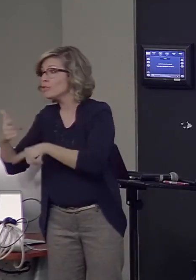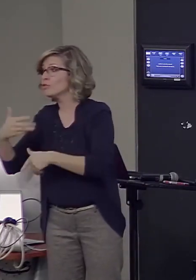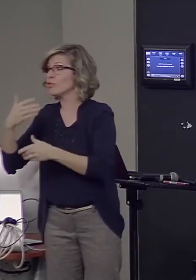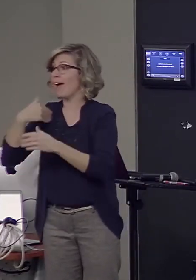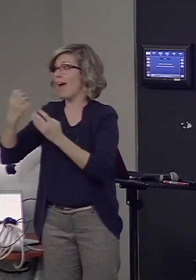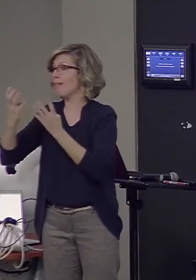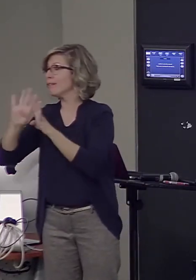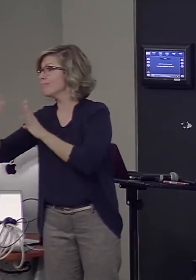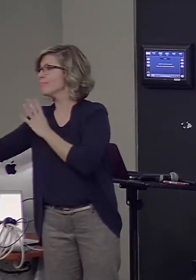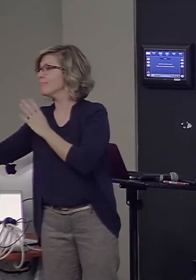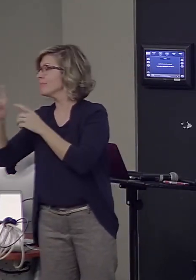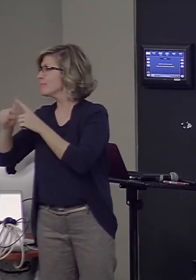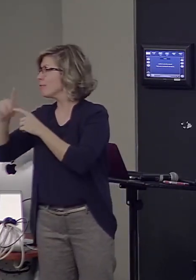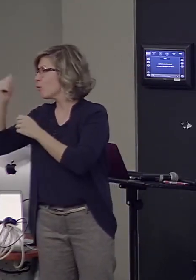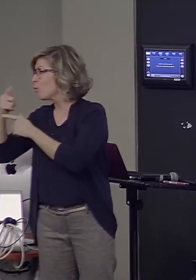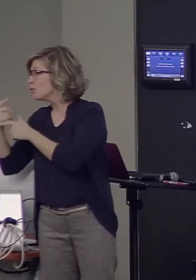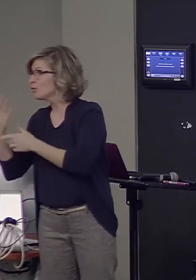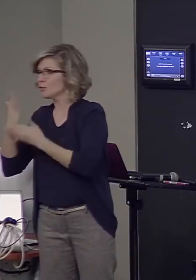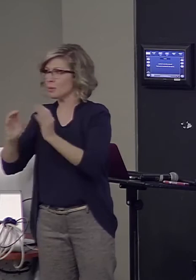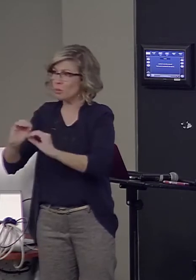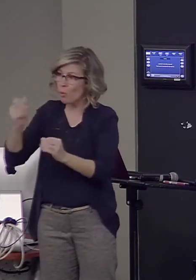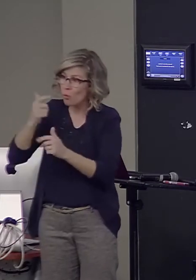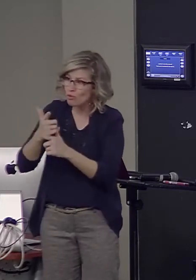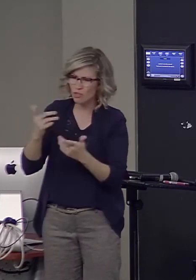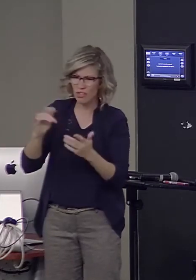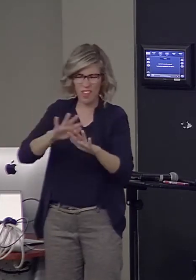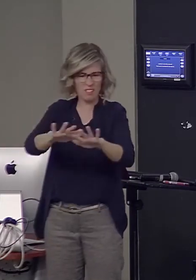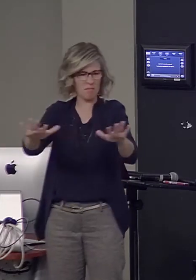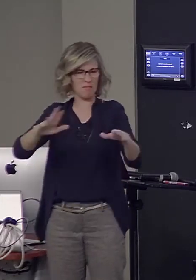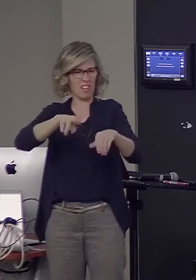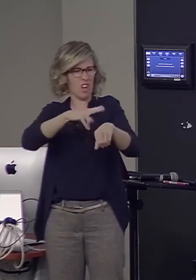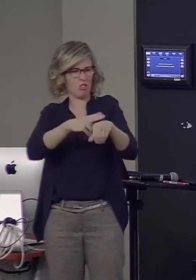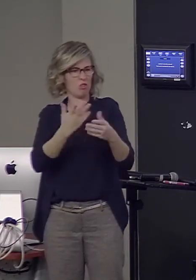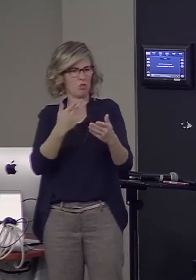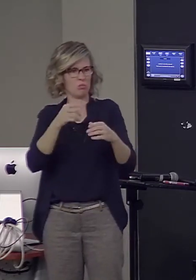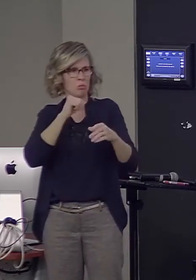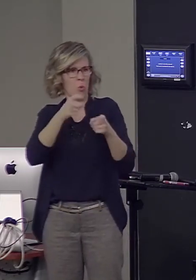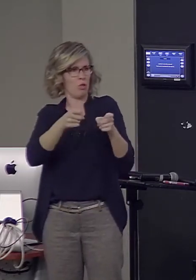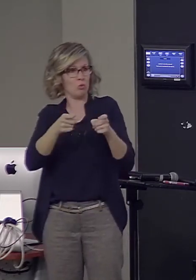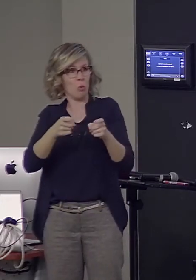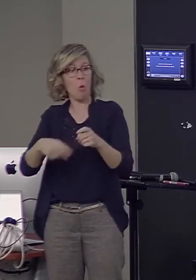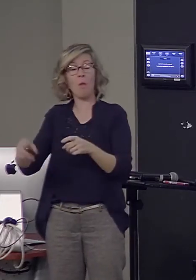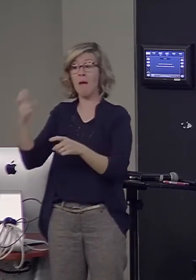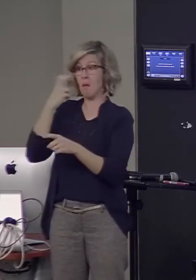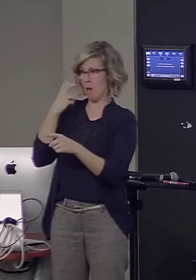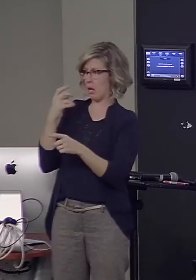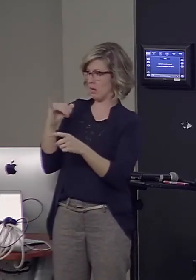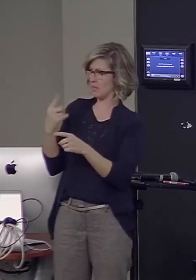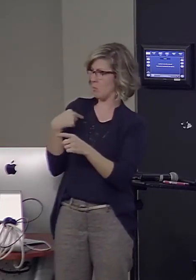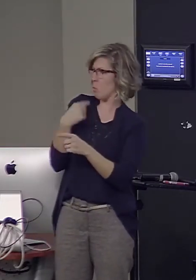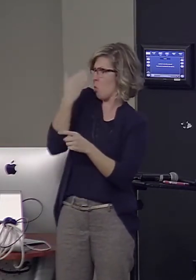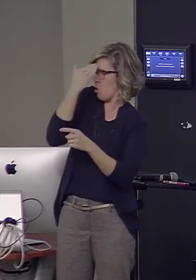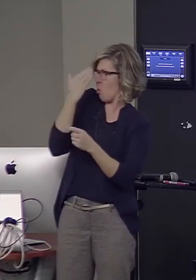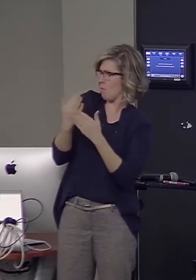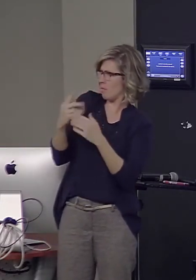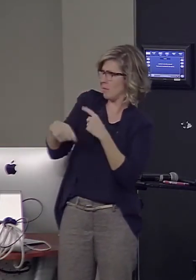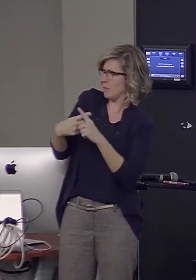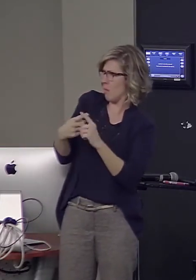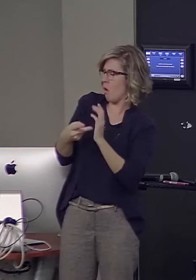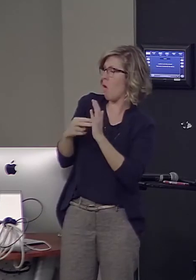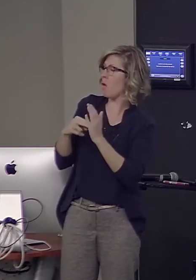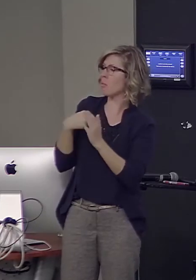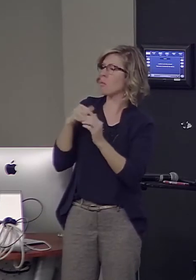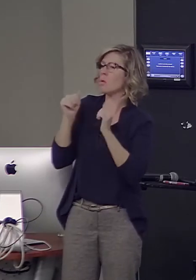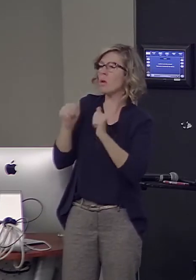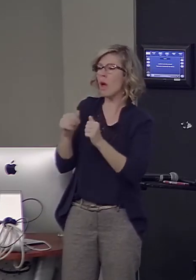control. And blindness is a kind of experience that we know something about, and so it gives us a handle